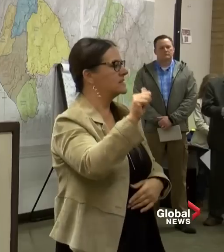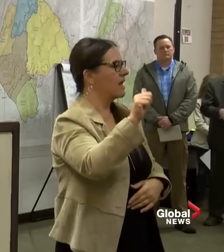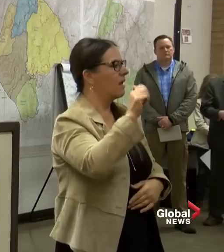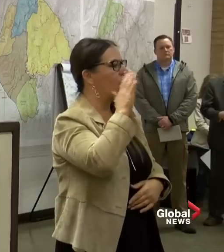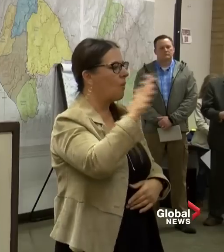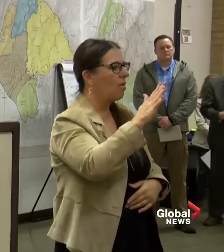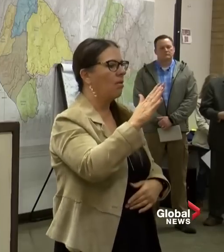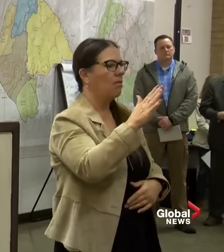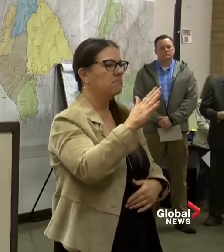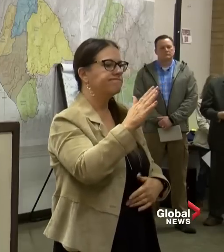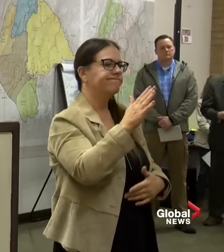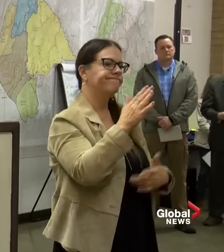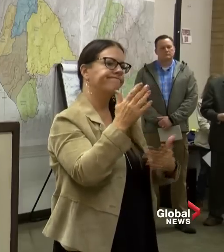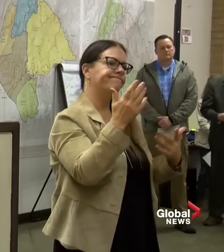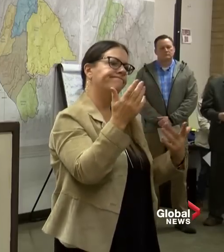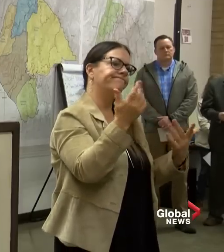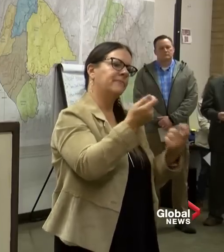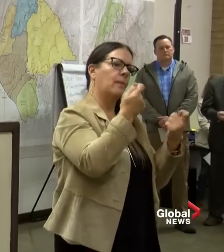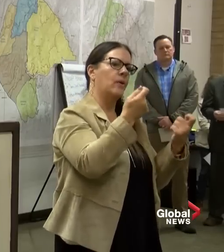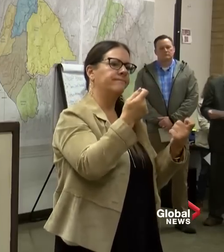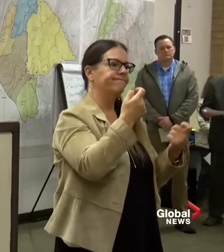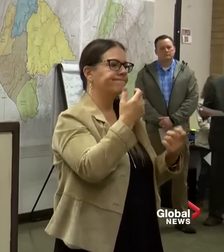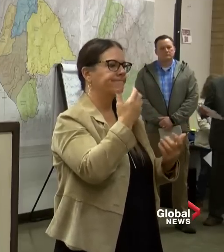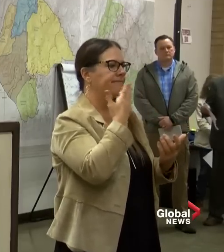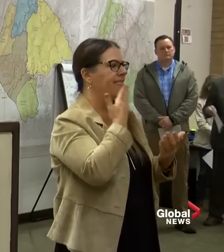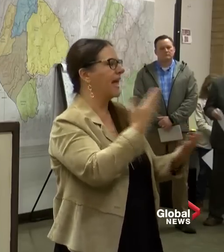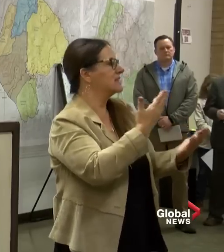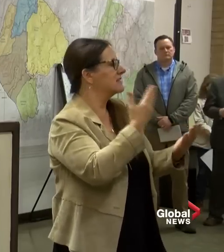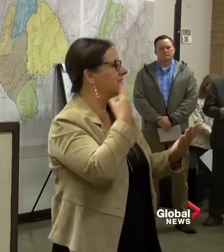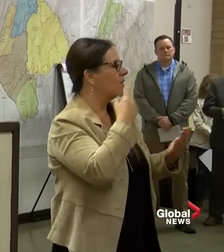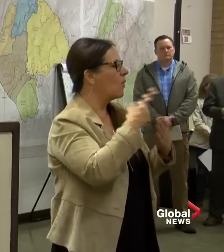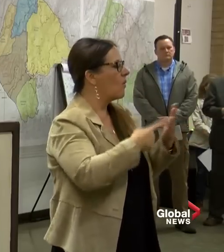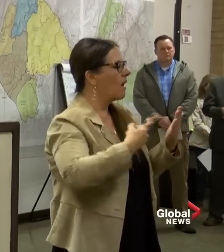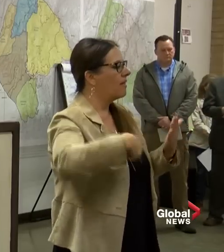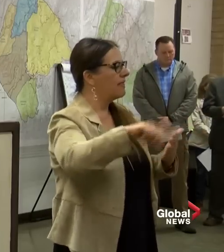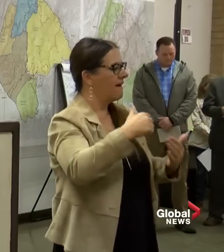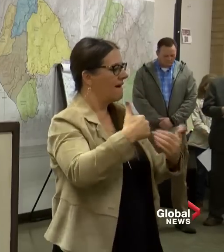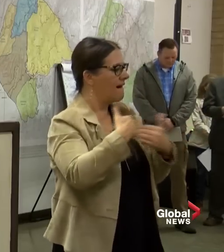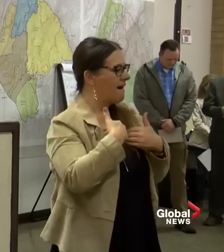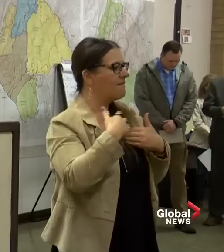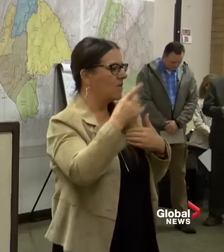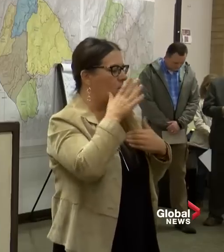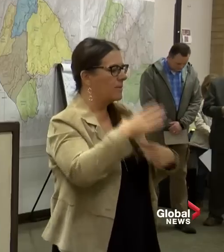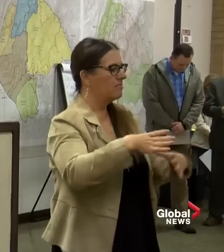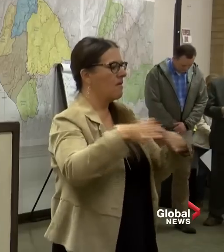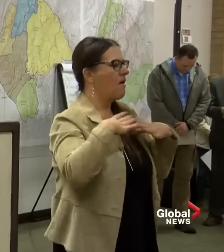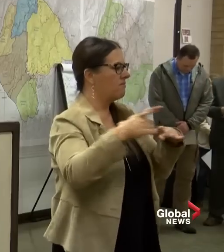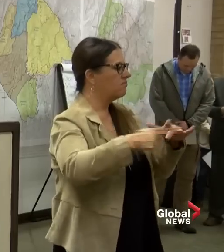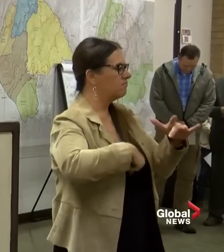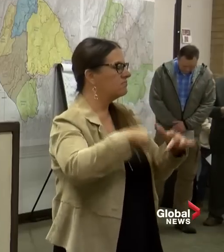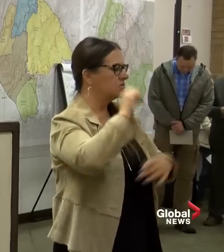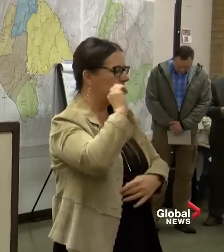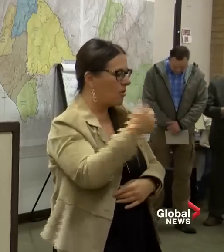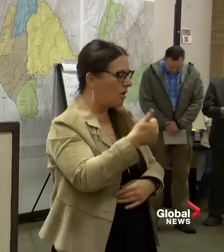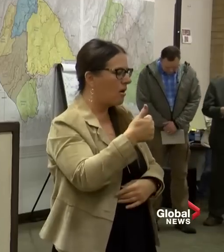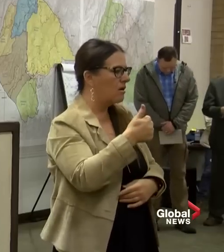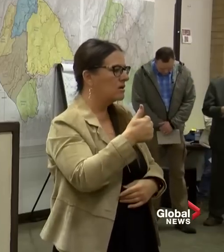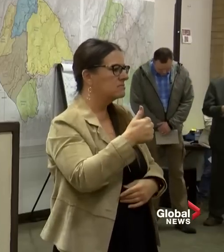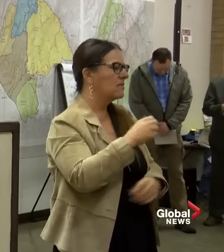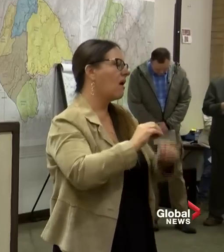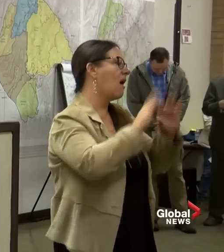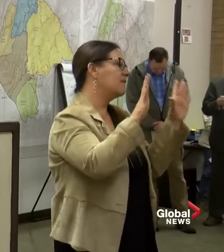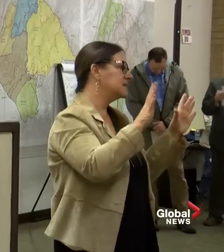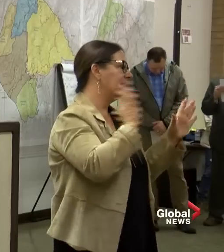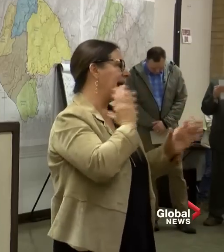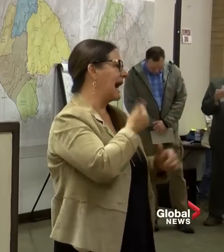to certainly give thanks for what they have, and they will take the day off. And certainly members of our community have much